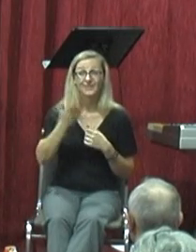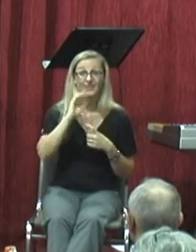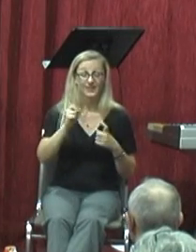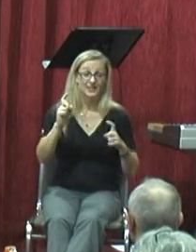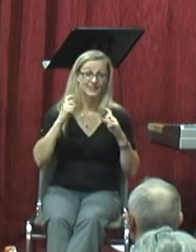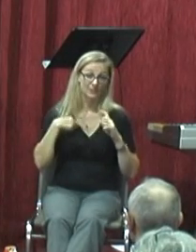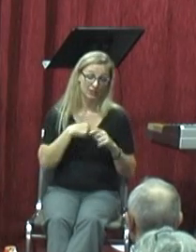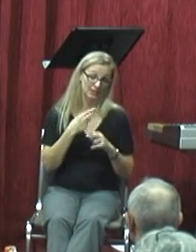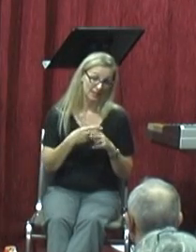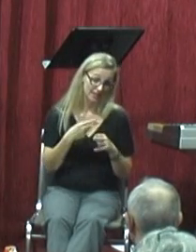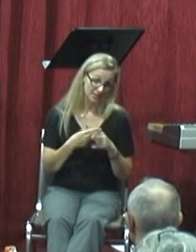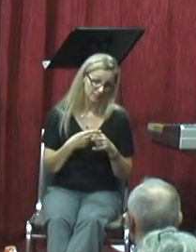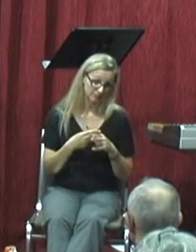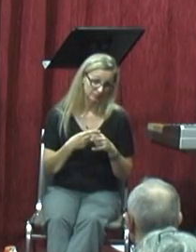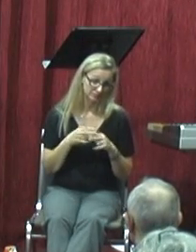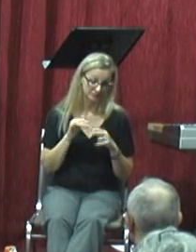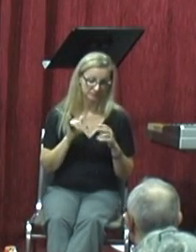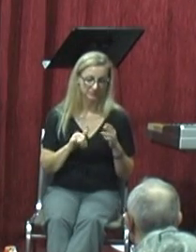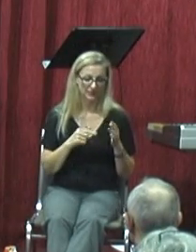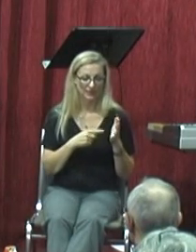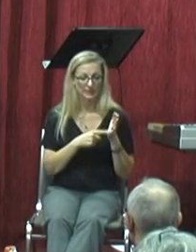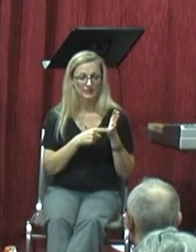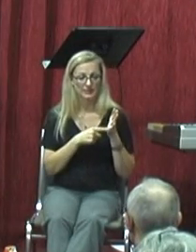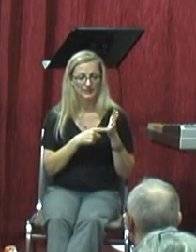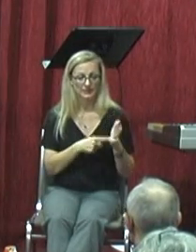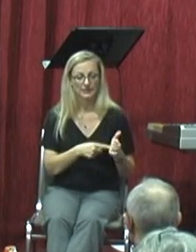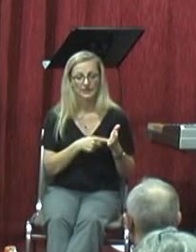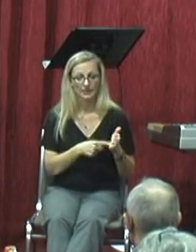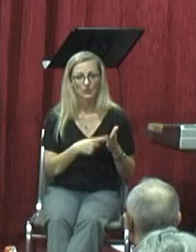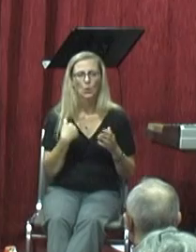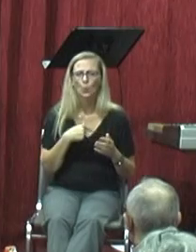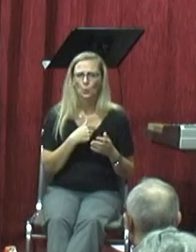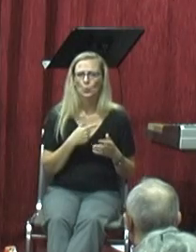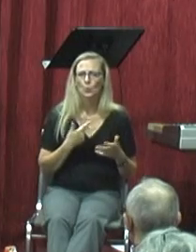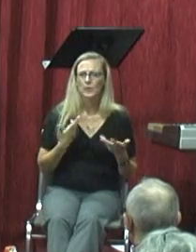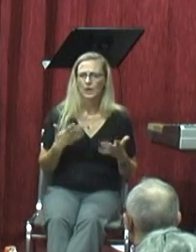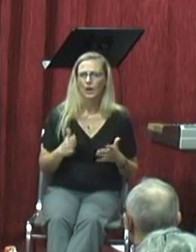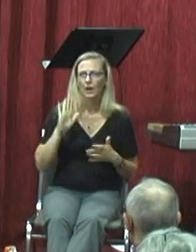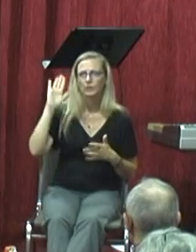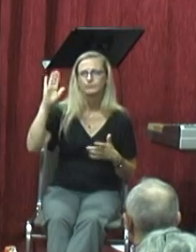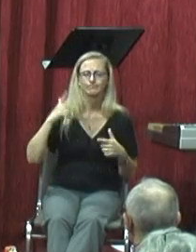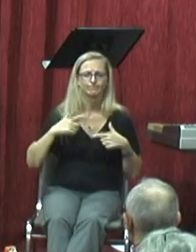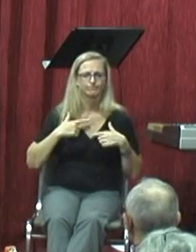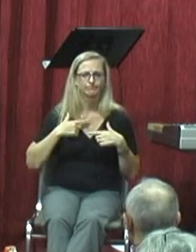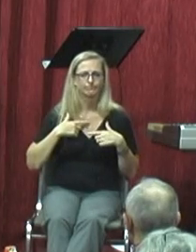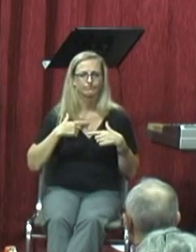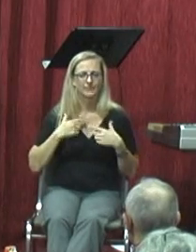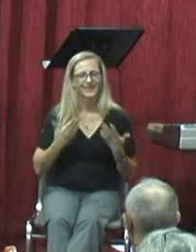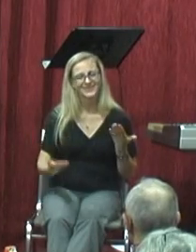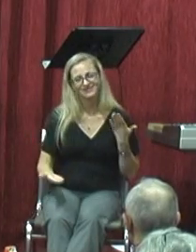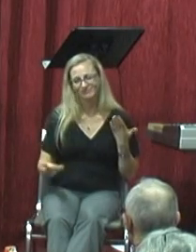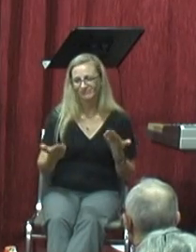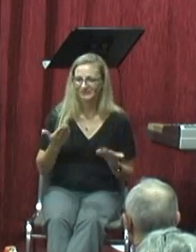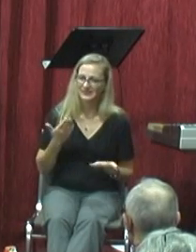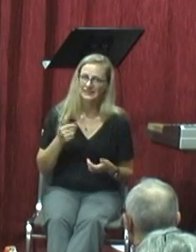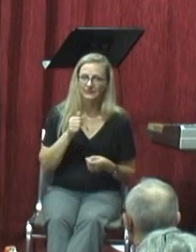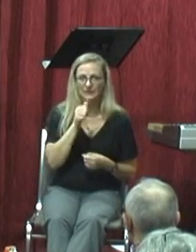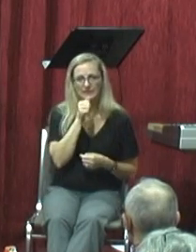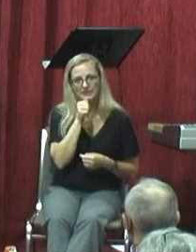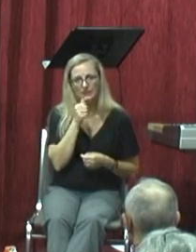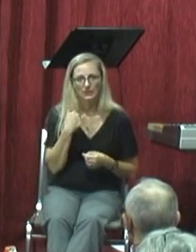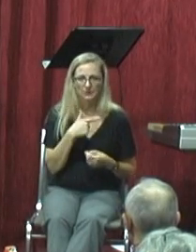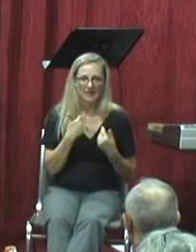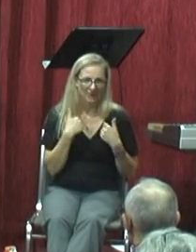a name that signifies we are Kohanim. It's a bit of a secret that we have this